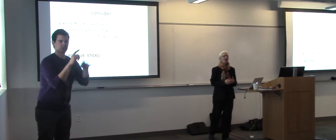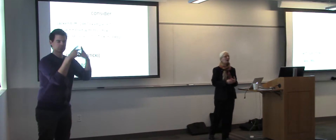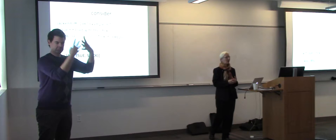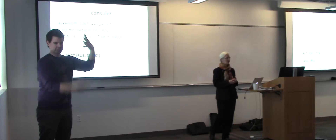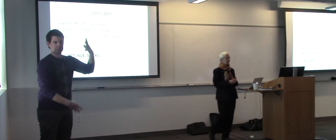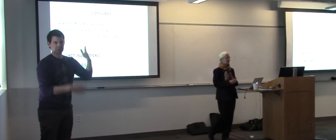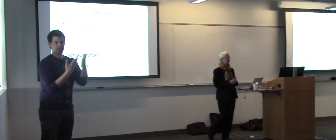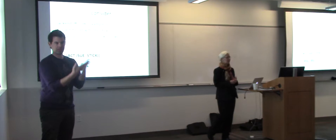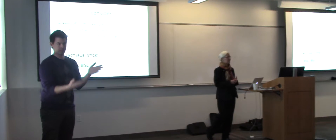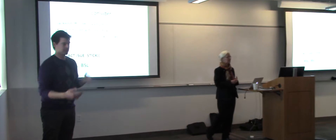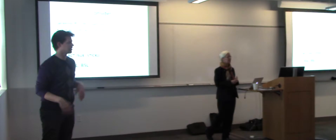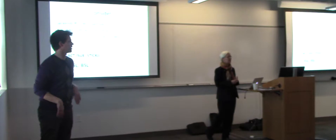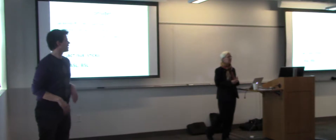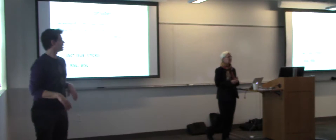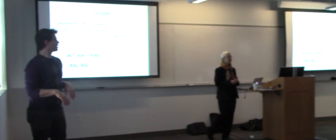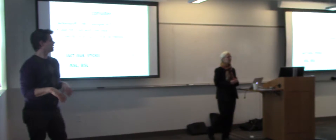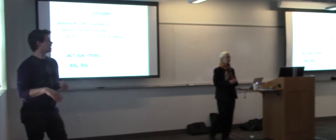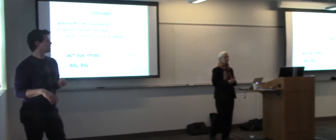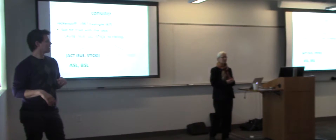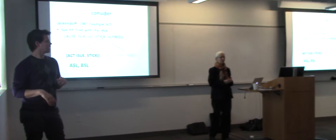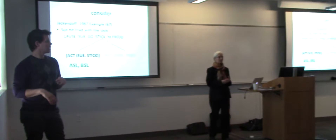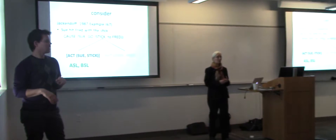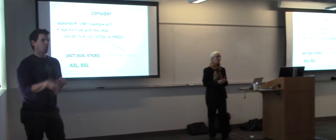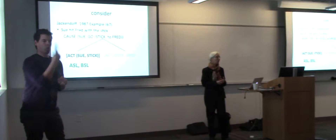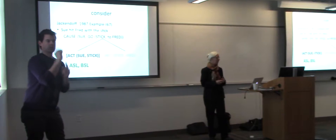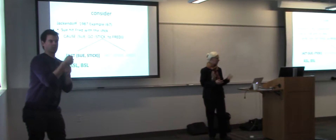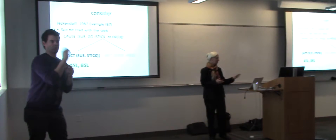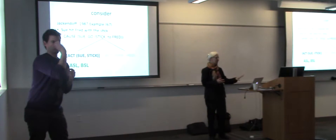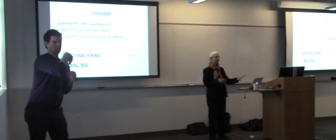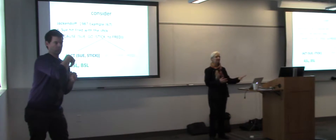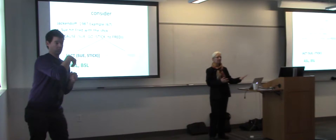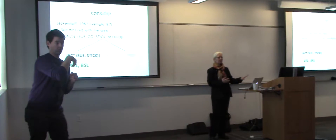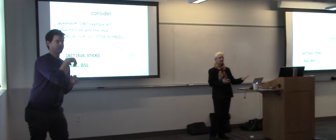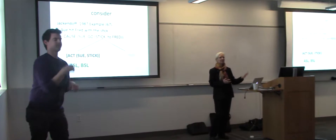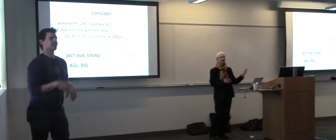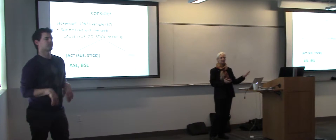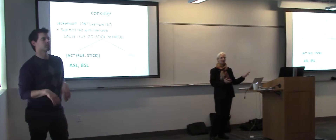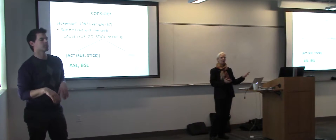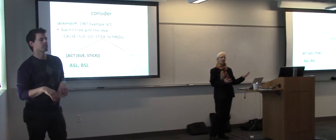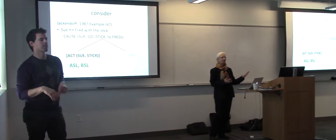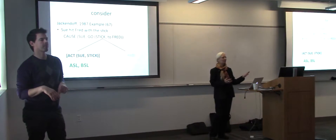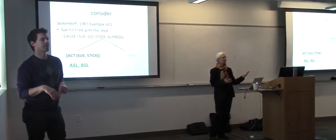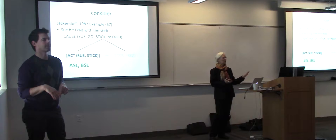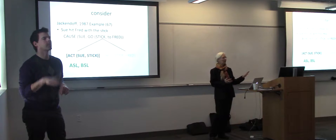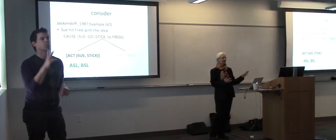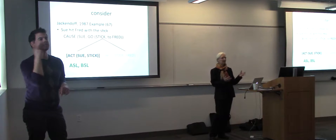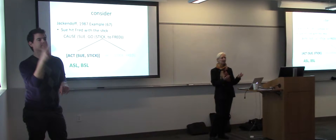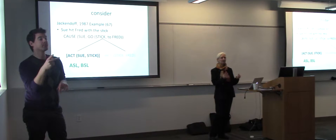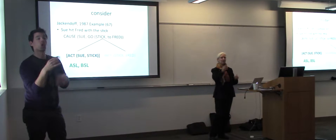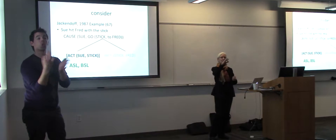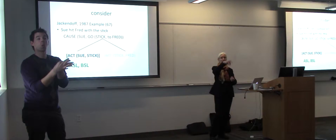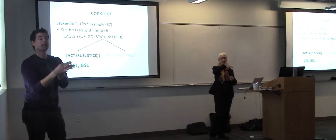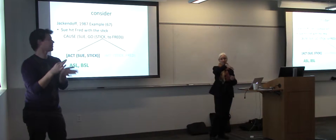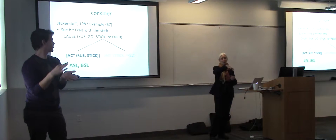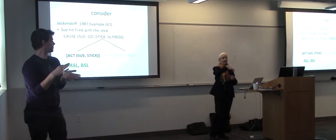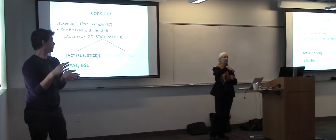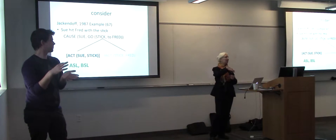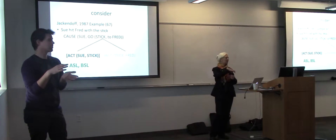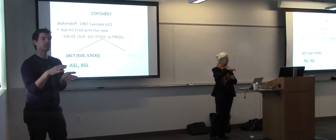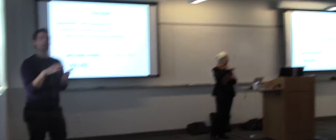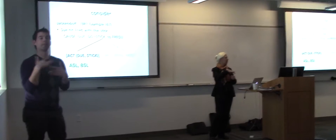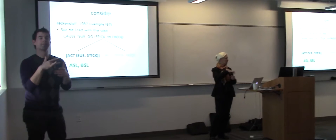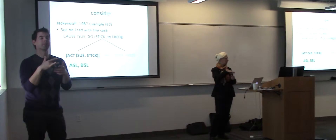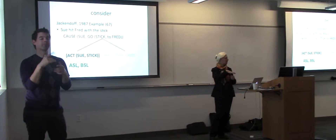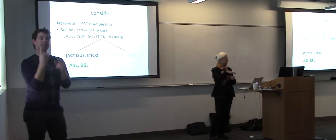here are, there's you'll see the stimulus. The typical one for coin is drop a coin